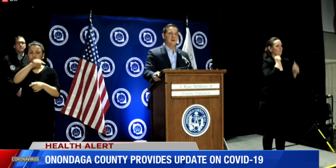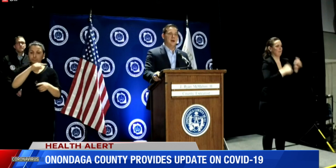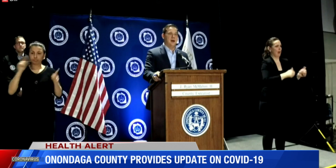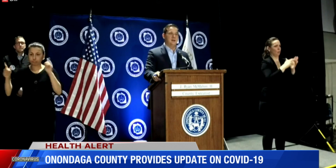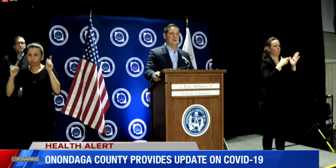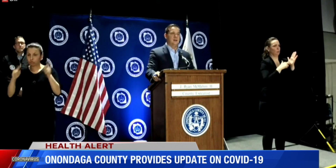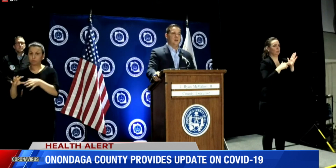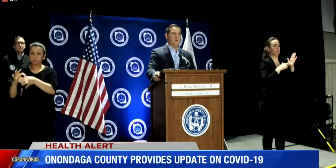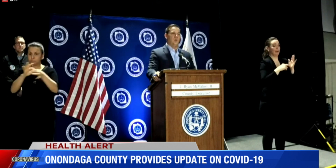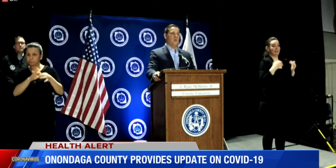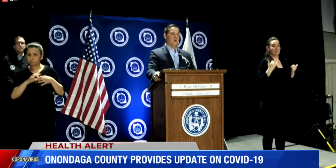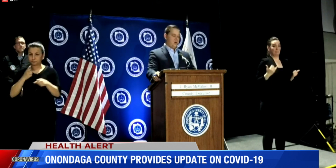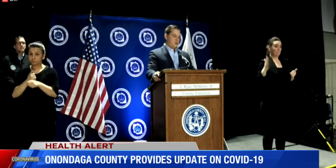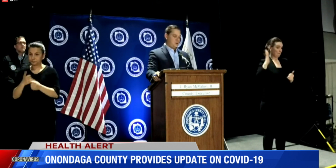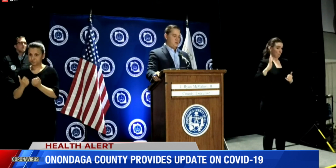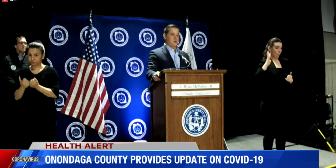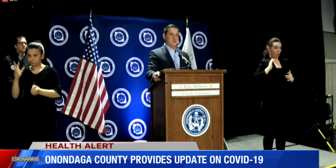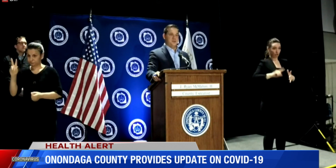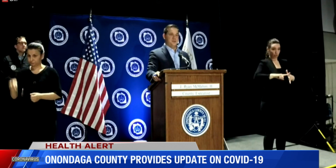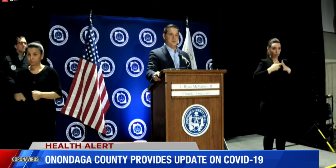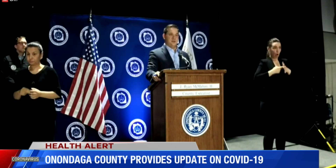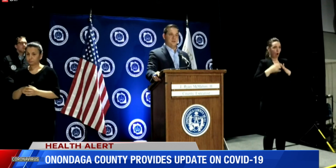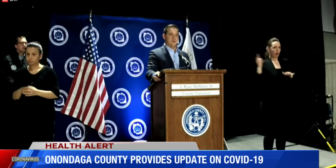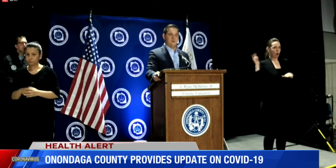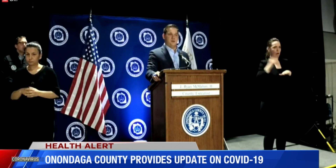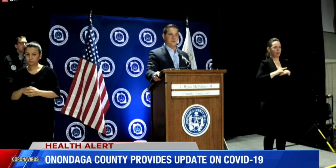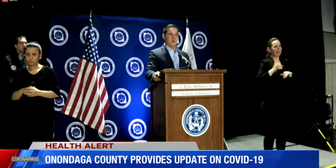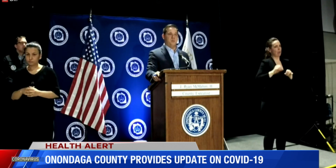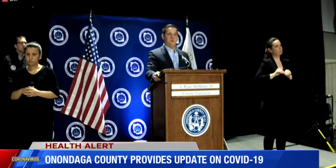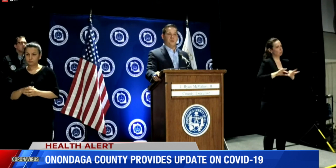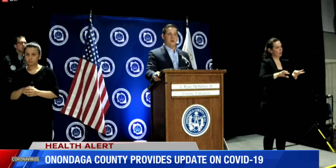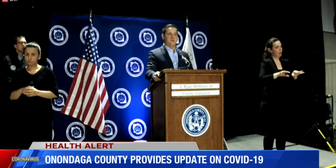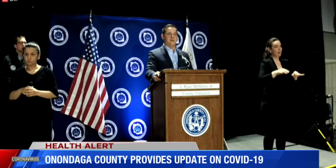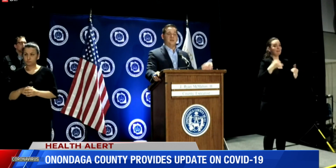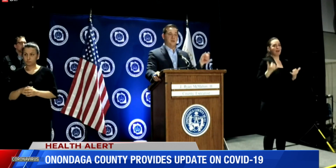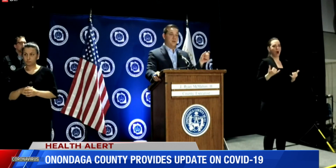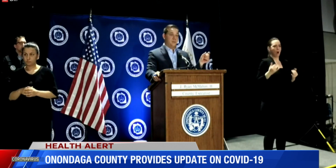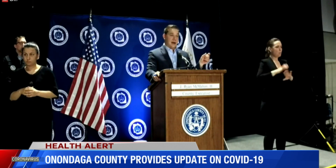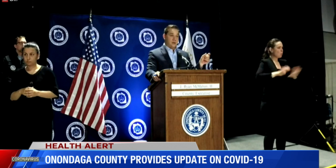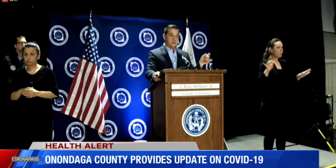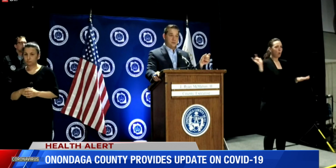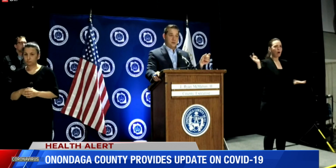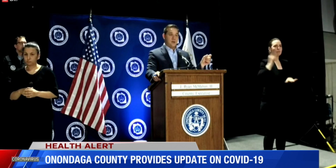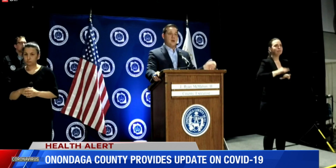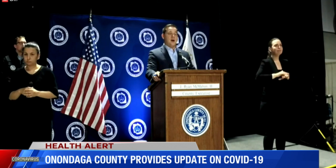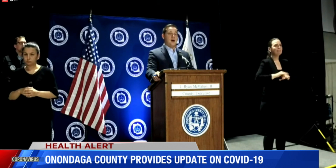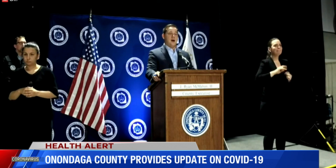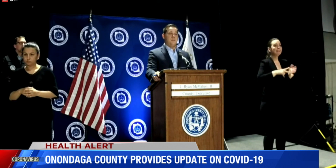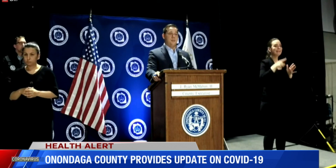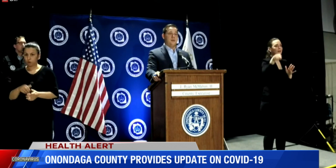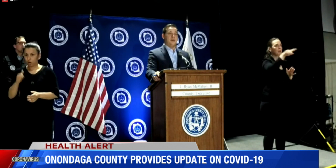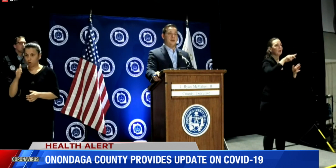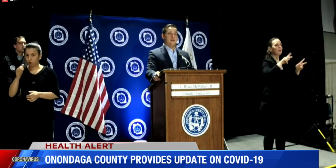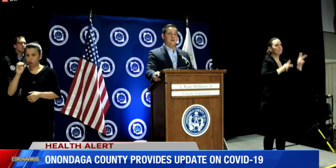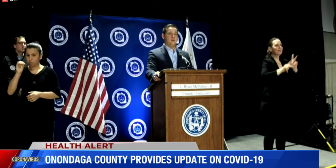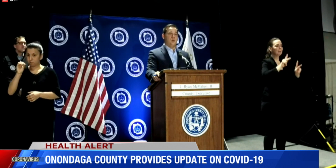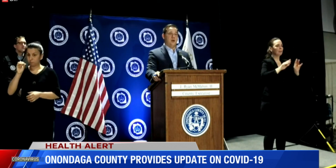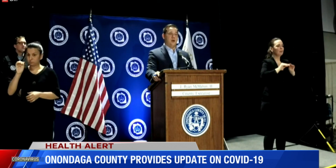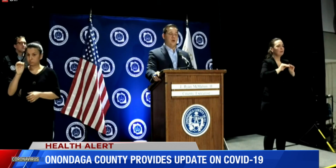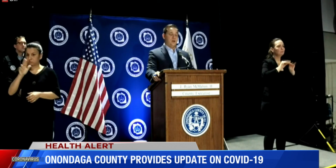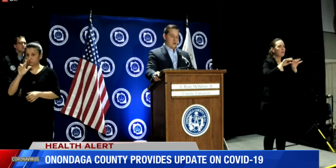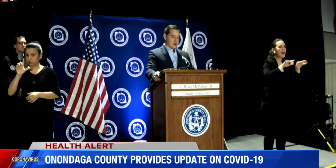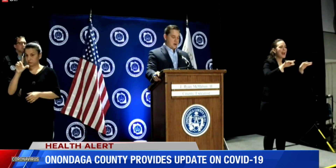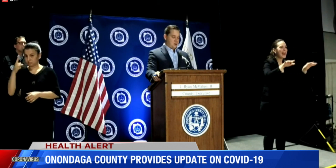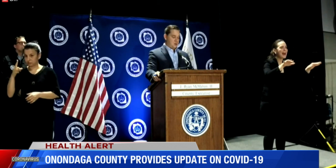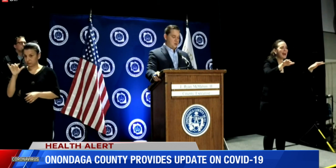again. Where social distancing, these are very smart people at Upstate. There's other models, and